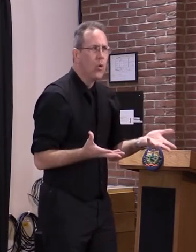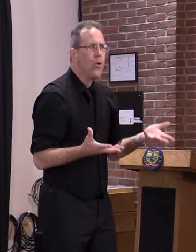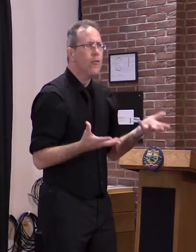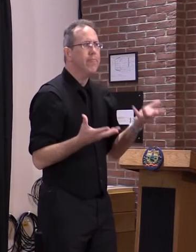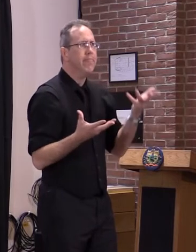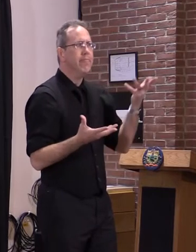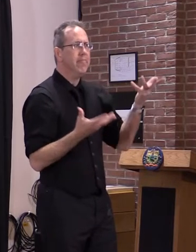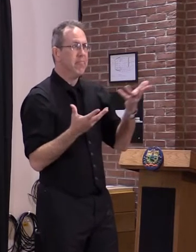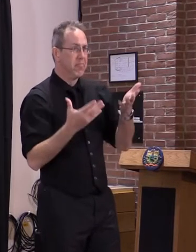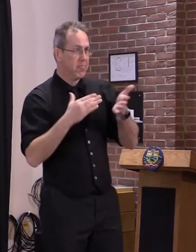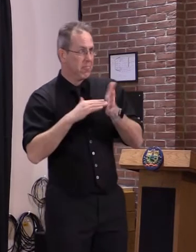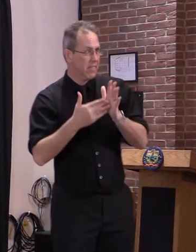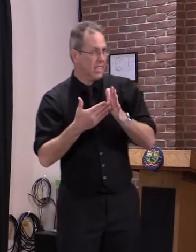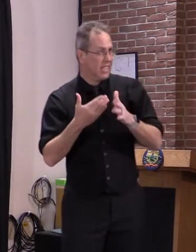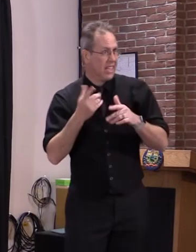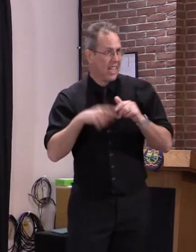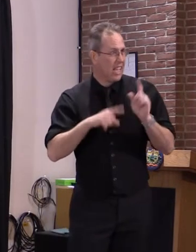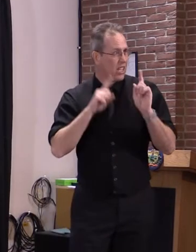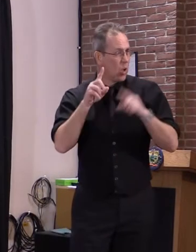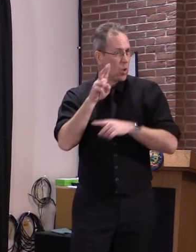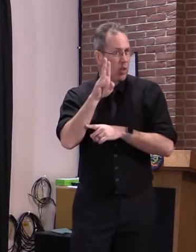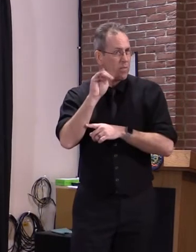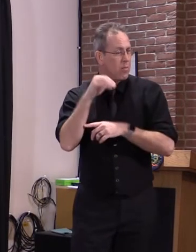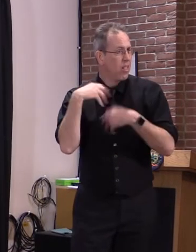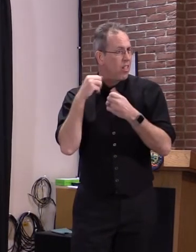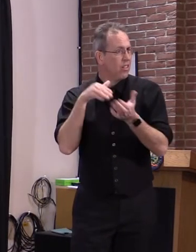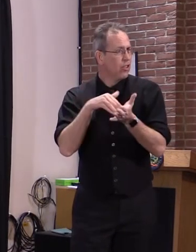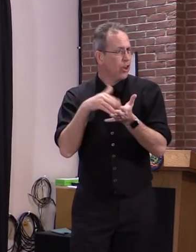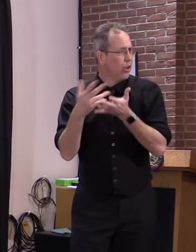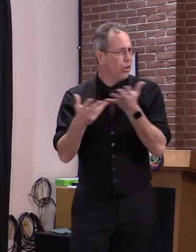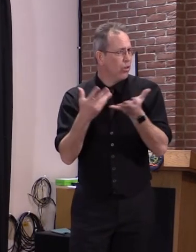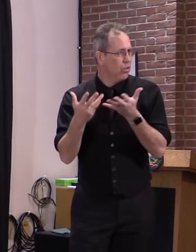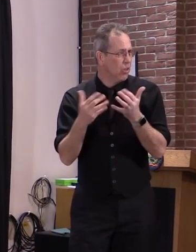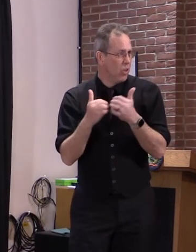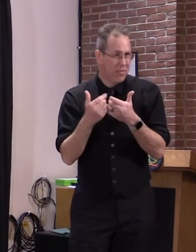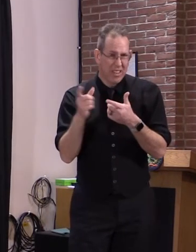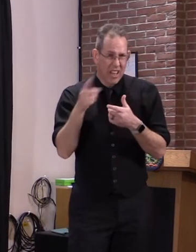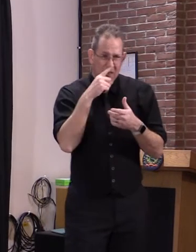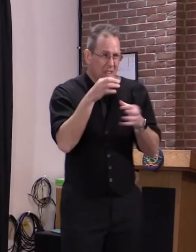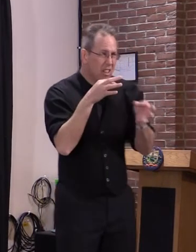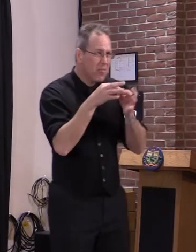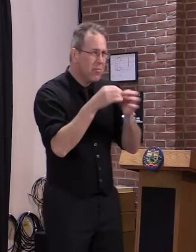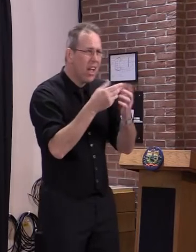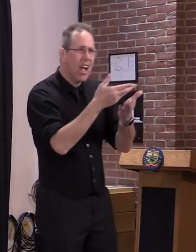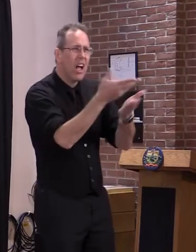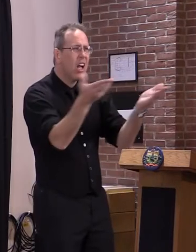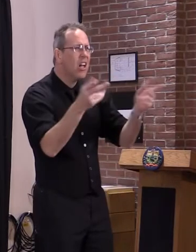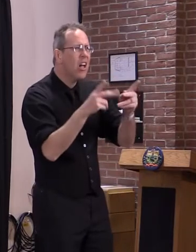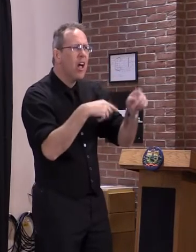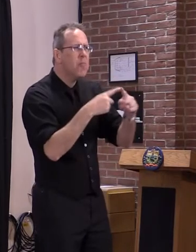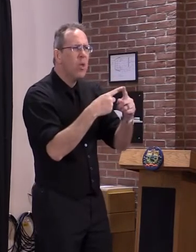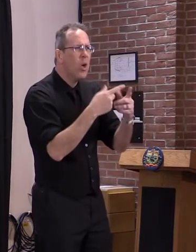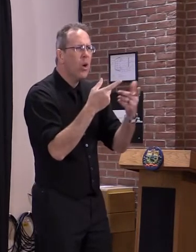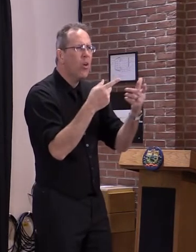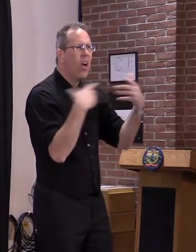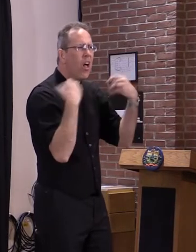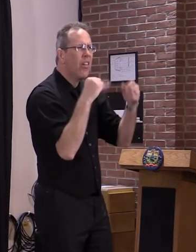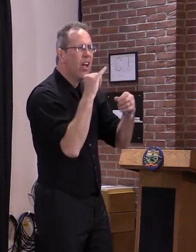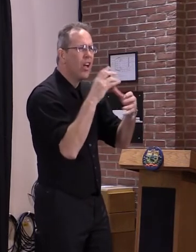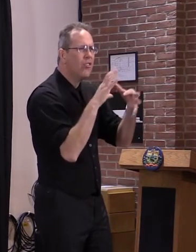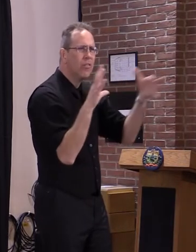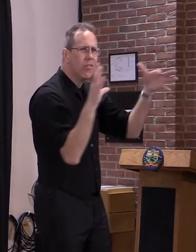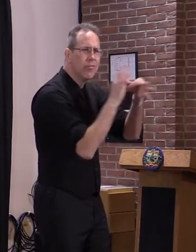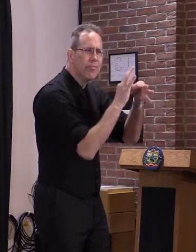can bring to bear some sort of postponement so that it does not happen till the end of the year when people can open enrollment is